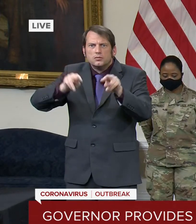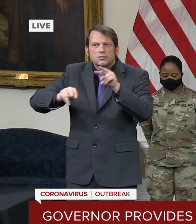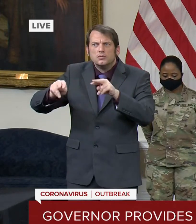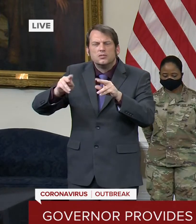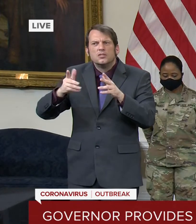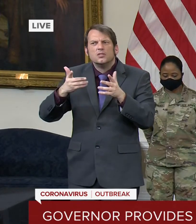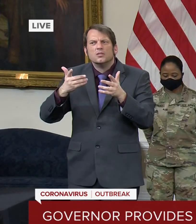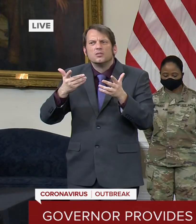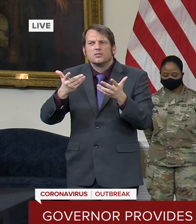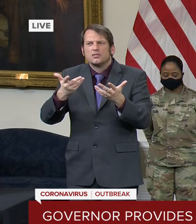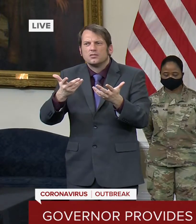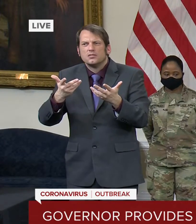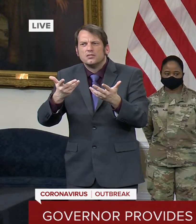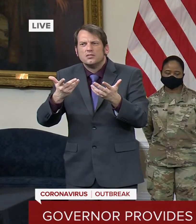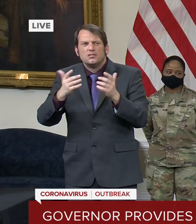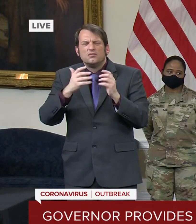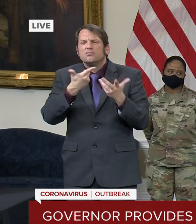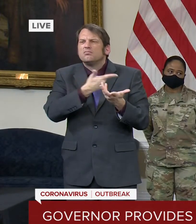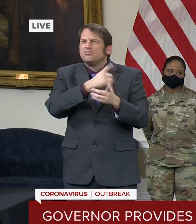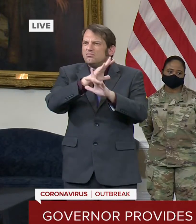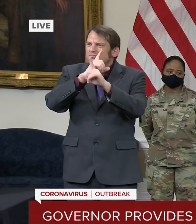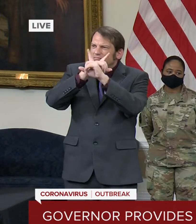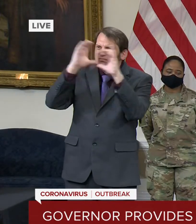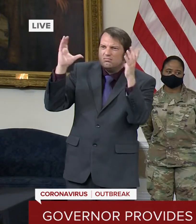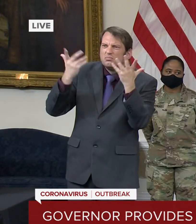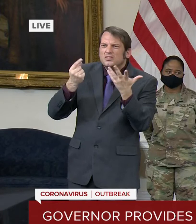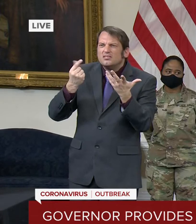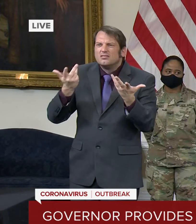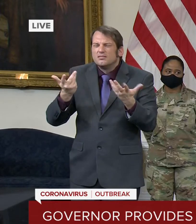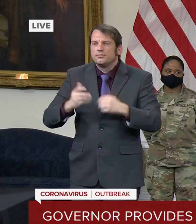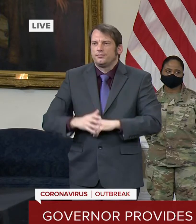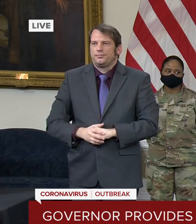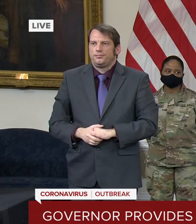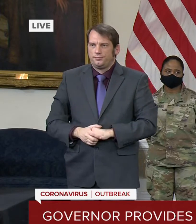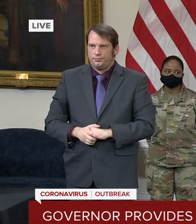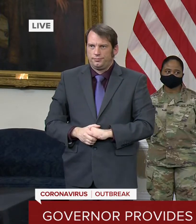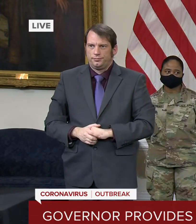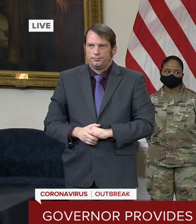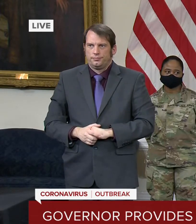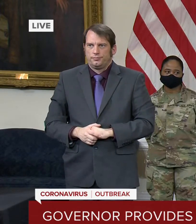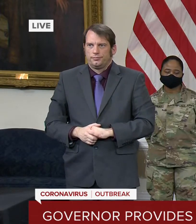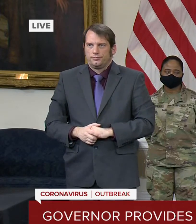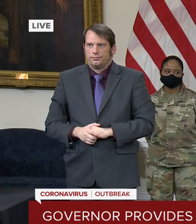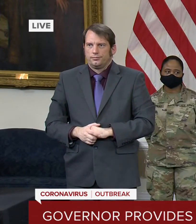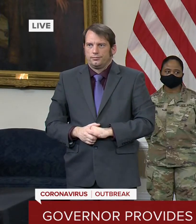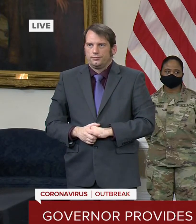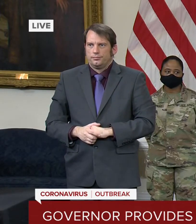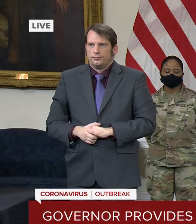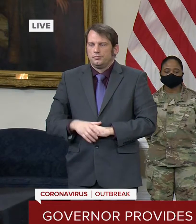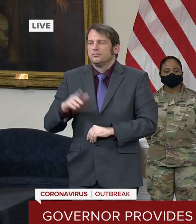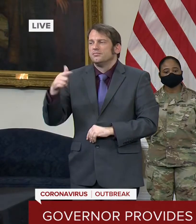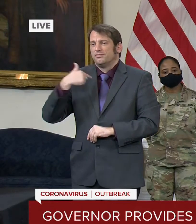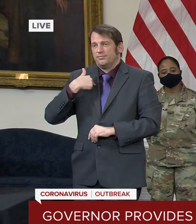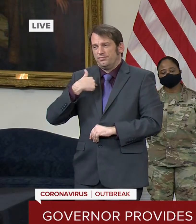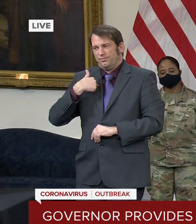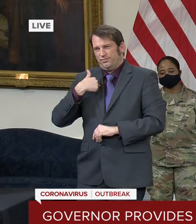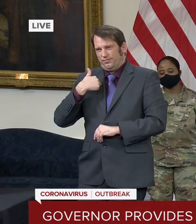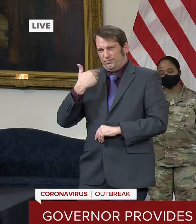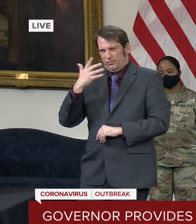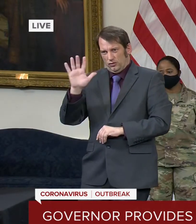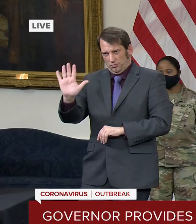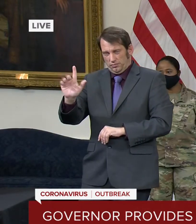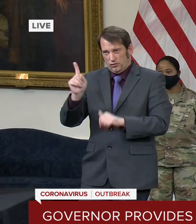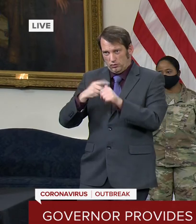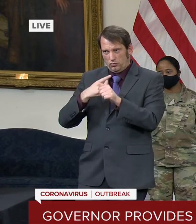or what would you like to see happen? Well, let me just say, first of all, I don't, other than watching the coverage on the news, and I saw your